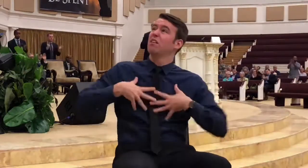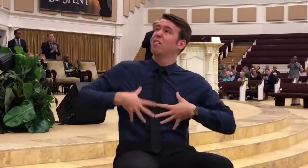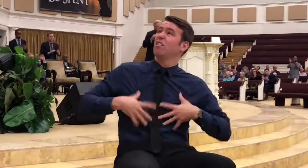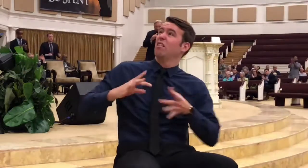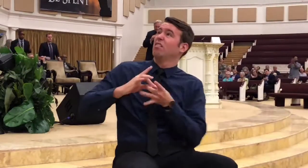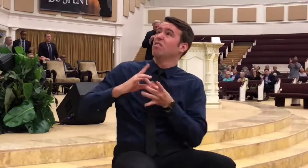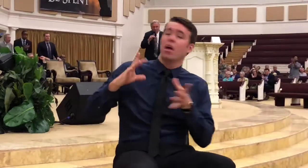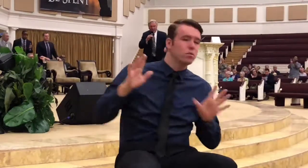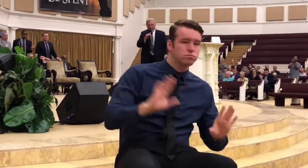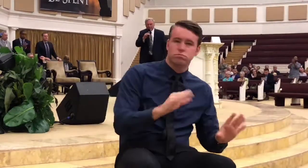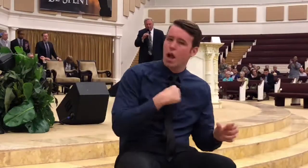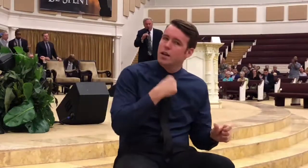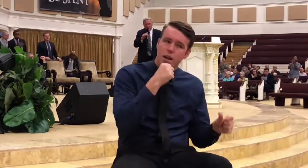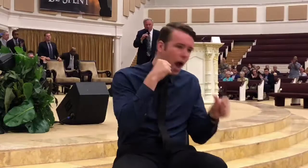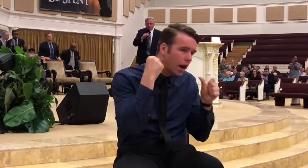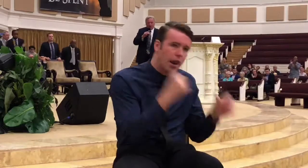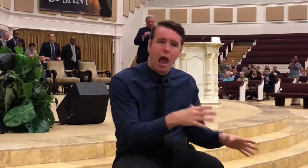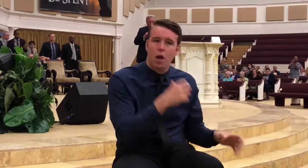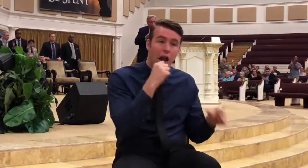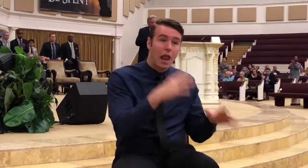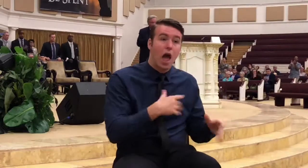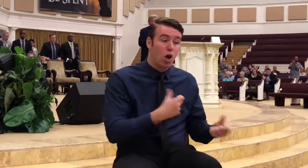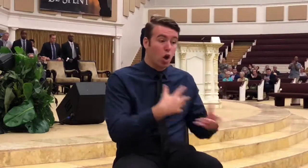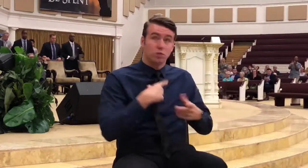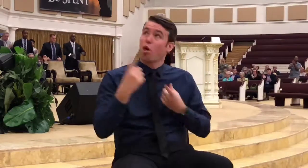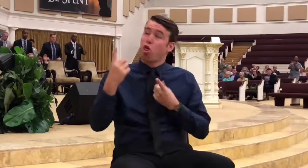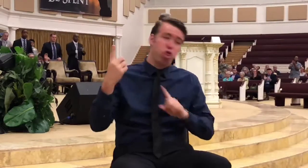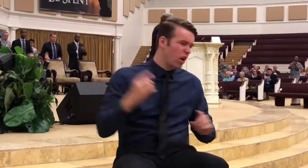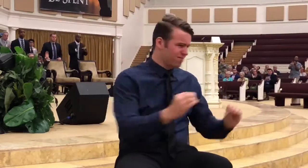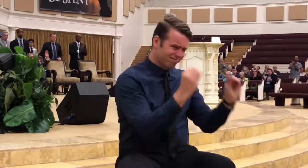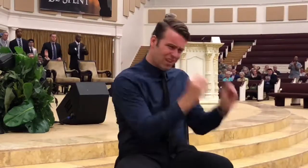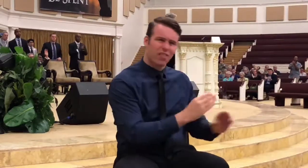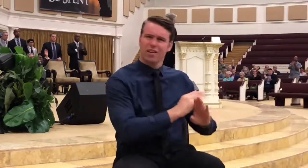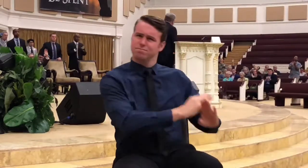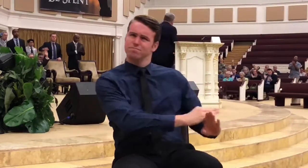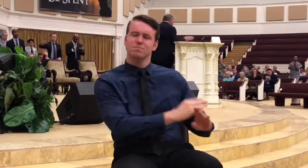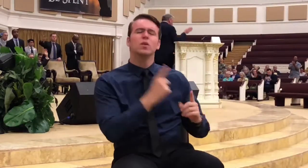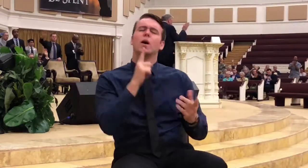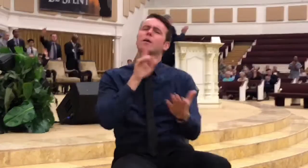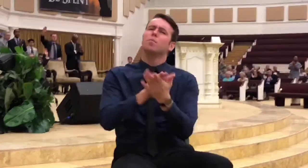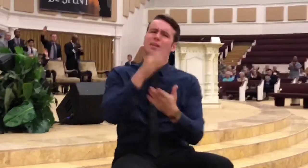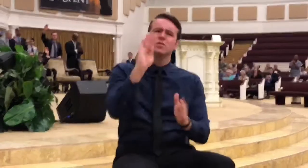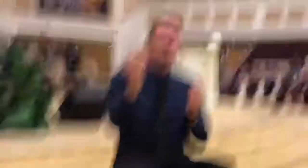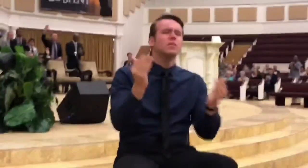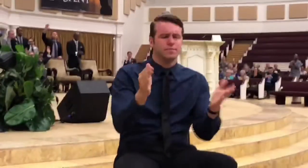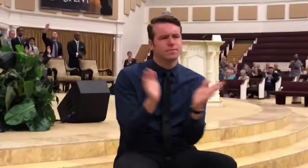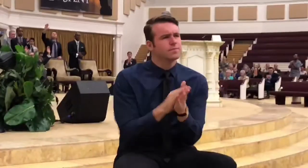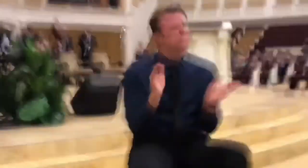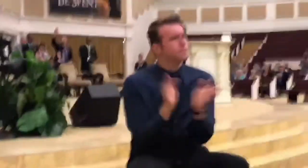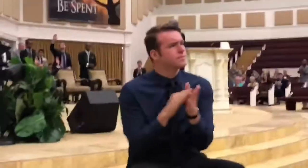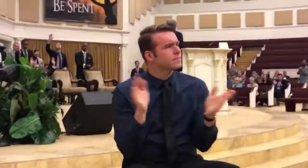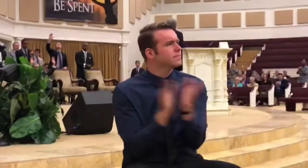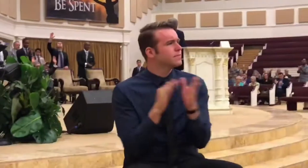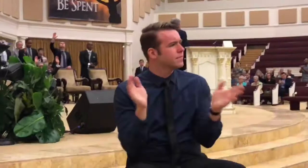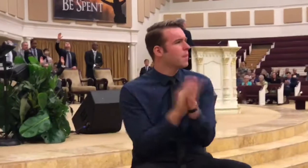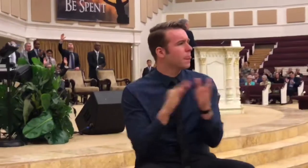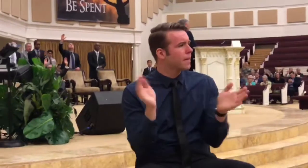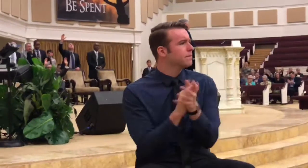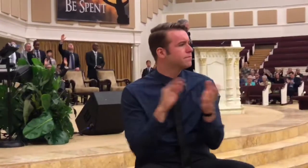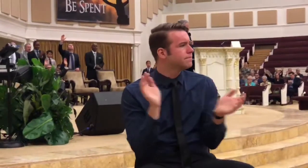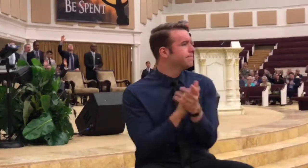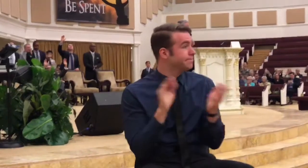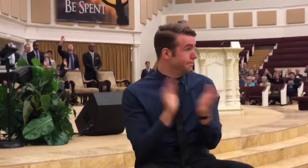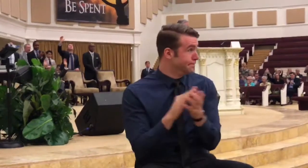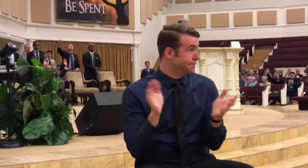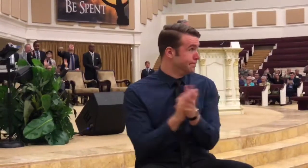discouraged. I can't let anything get me off the track. Oh, my Lord, that's crazy. Oh, what a God to